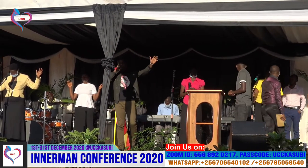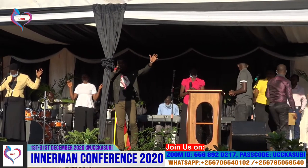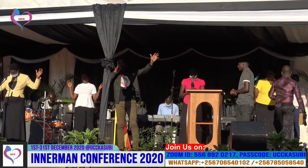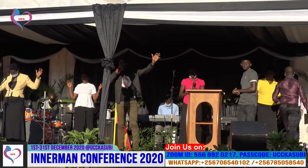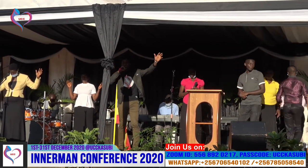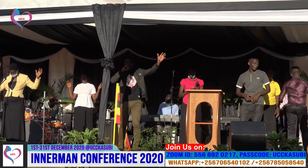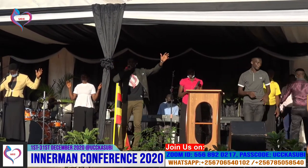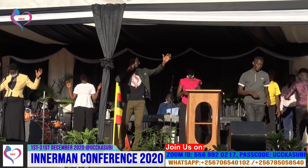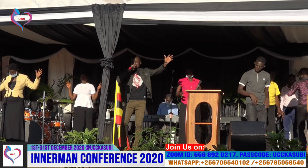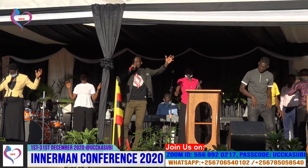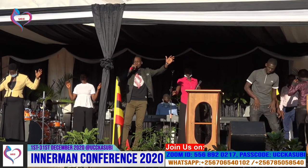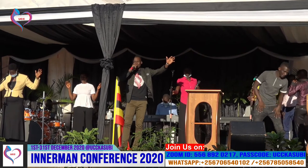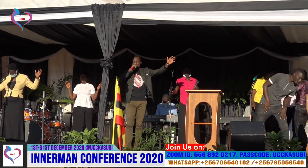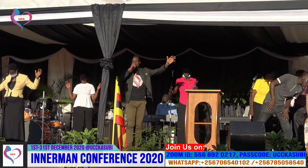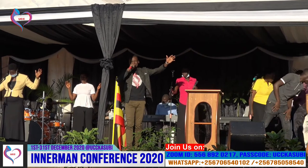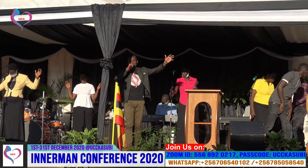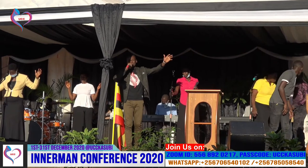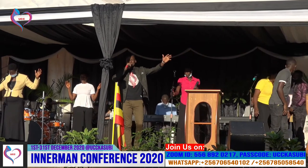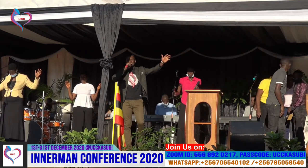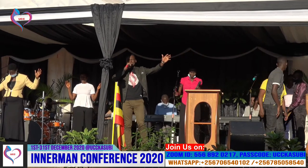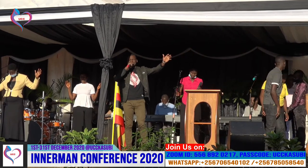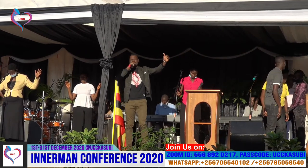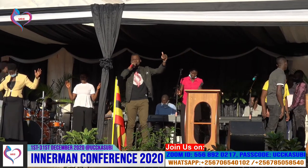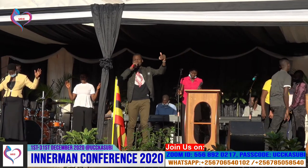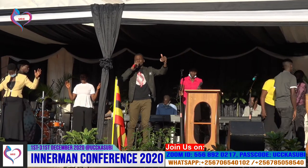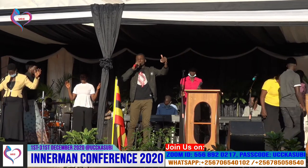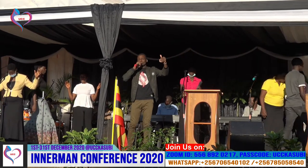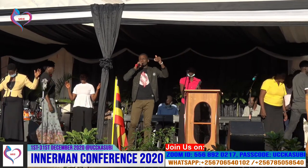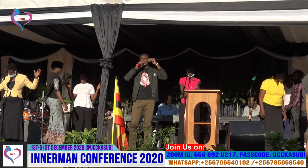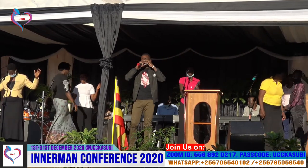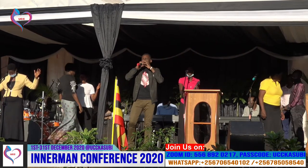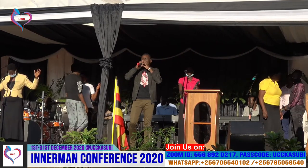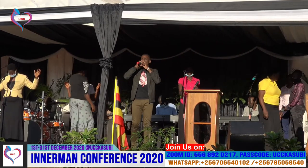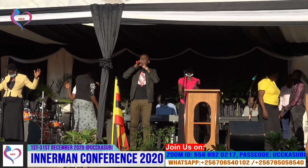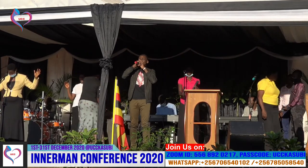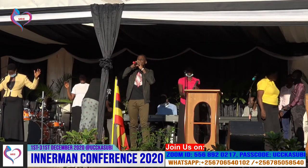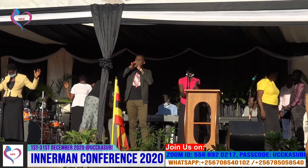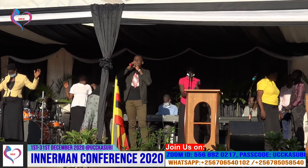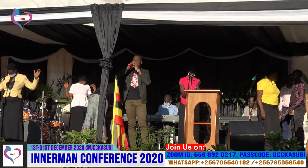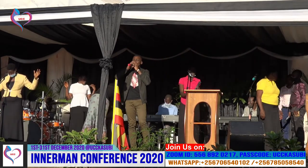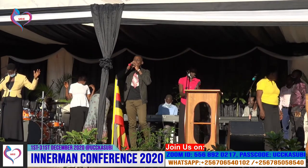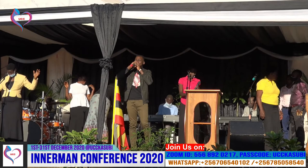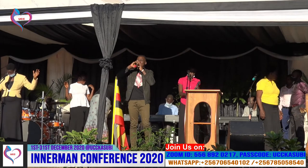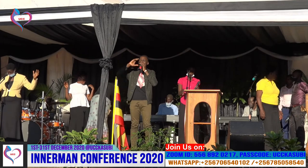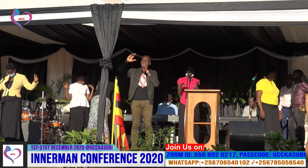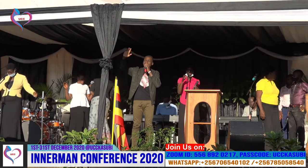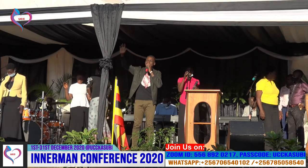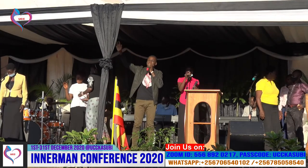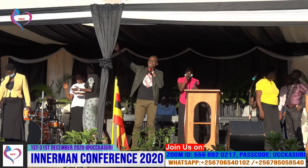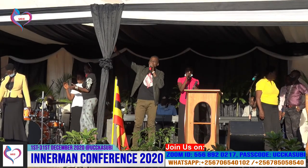Musabe yogera ko nebigamba ao masogi. Ngabiva ku mutima omugambe nti nsembeza woli.